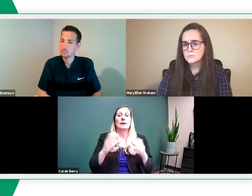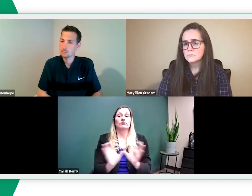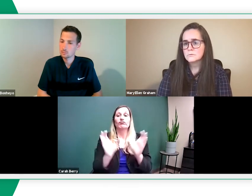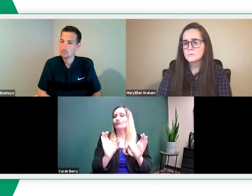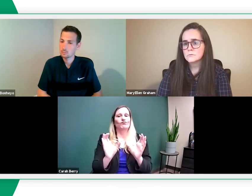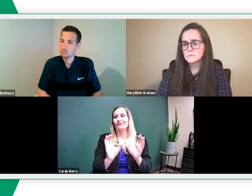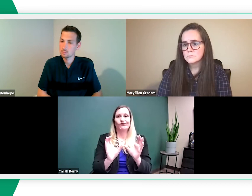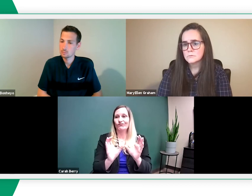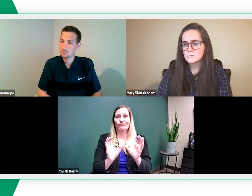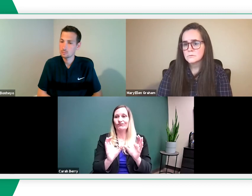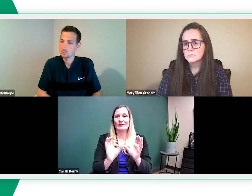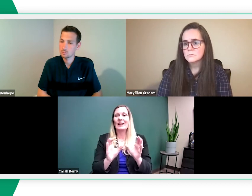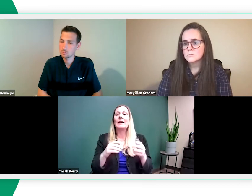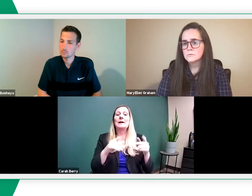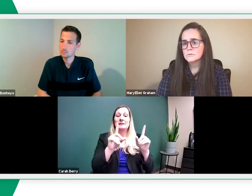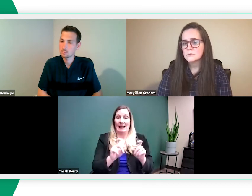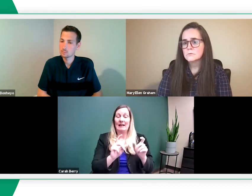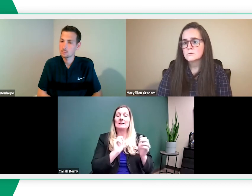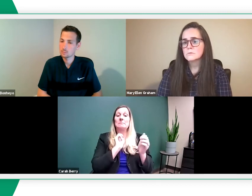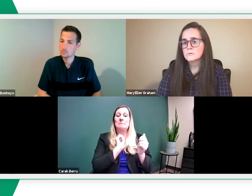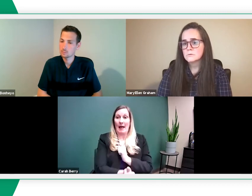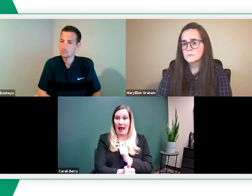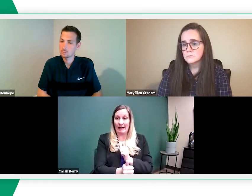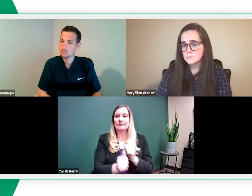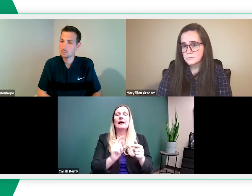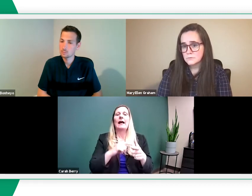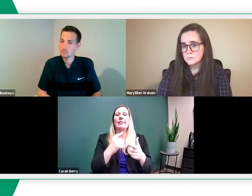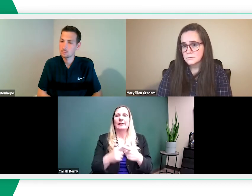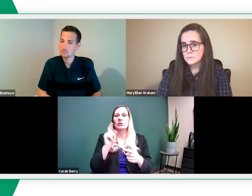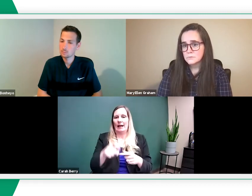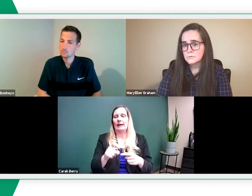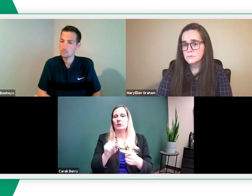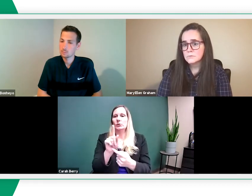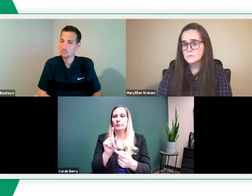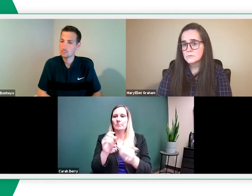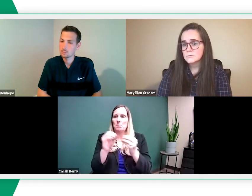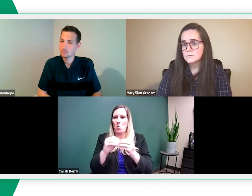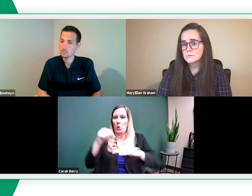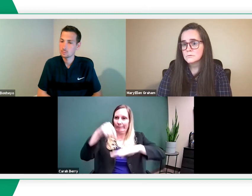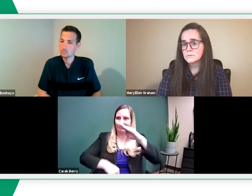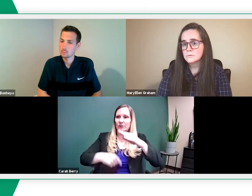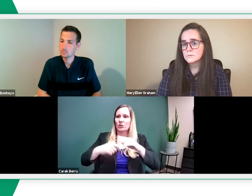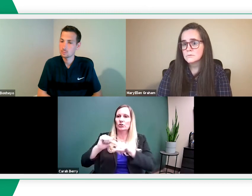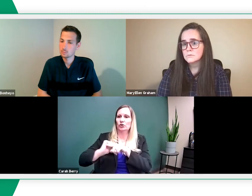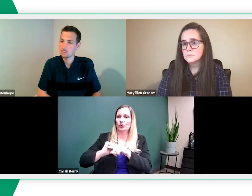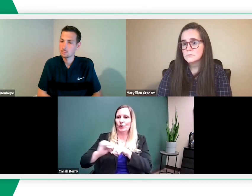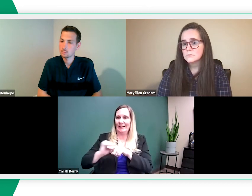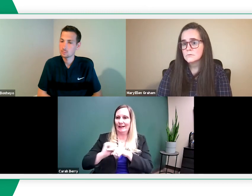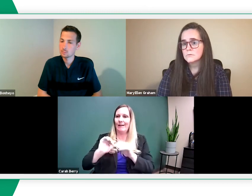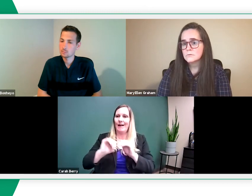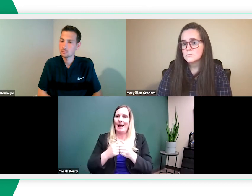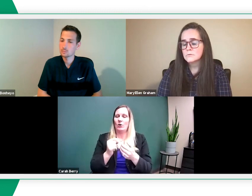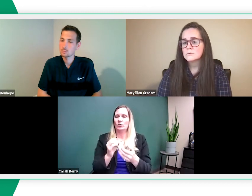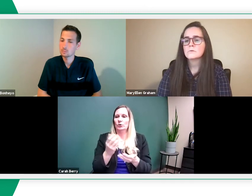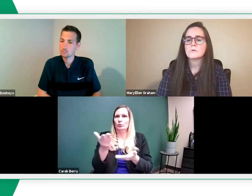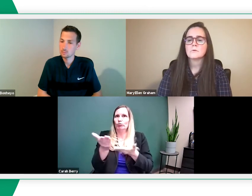from there, I was able to pass all my exams. But I still didn't get a certification. As soon as I pass one, then I have to do